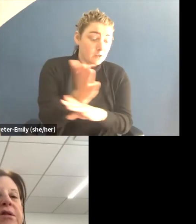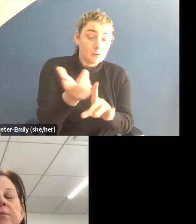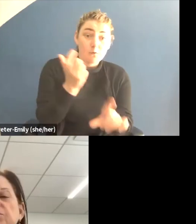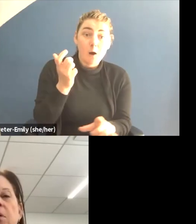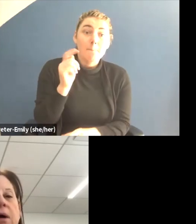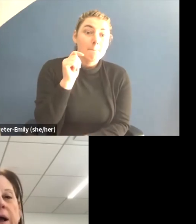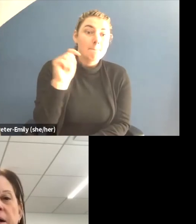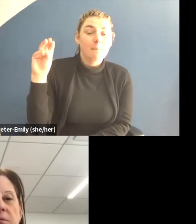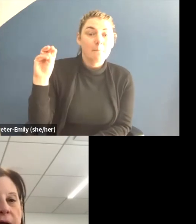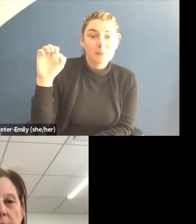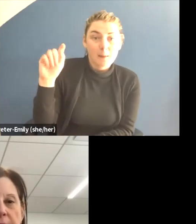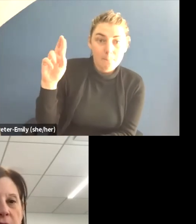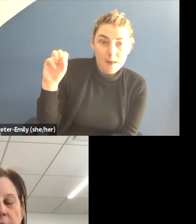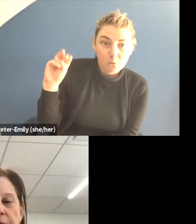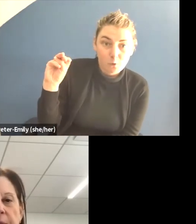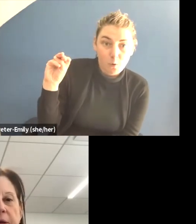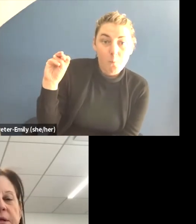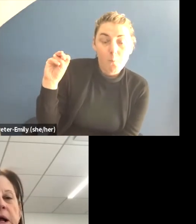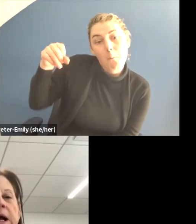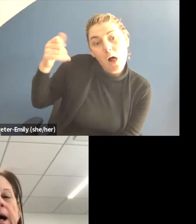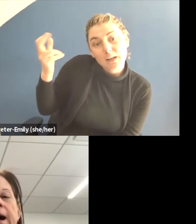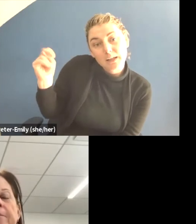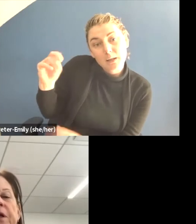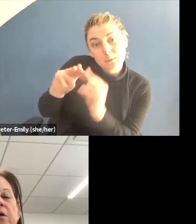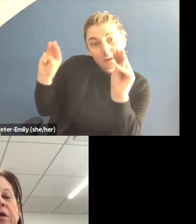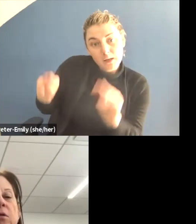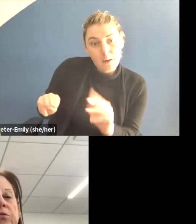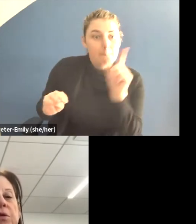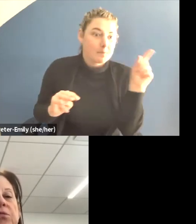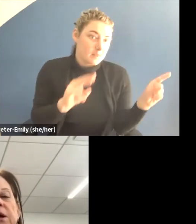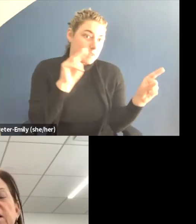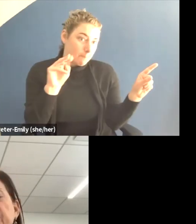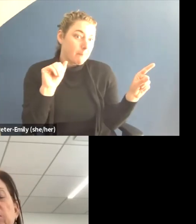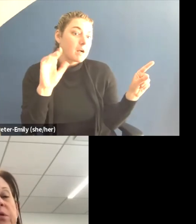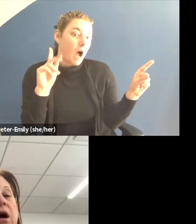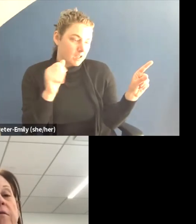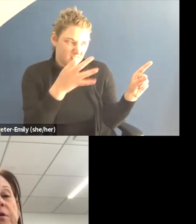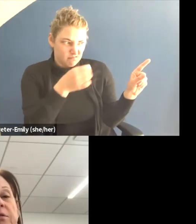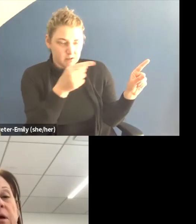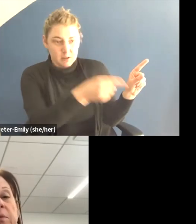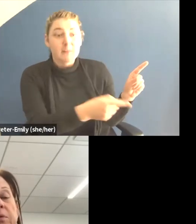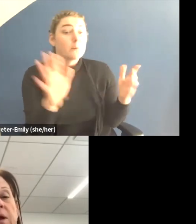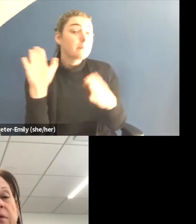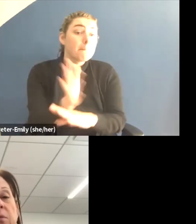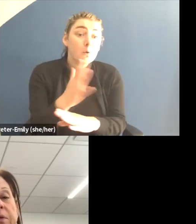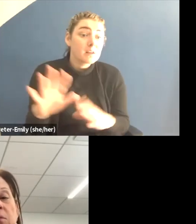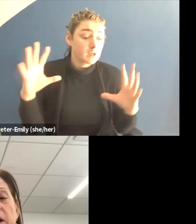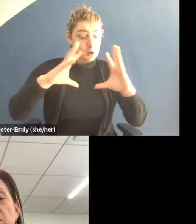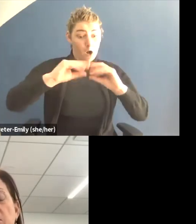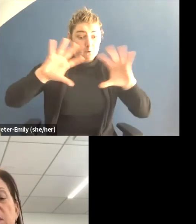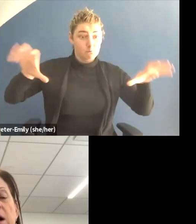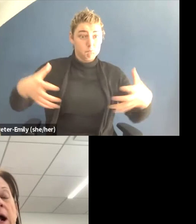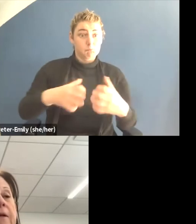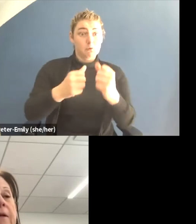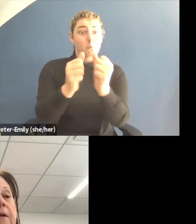Metropolitan Museum to Mocada, right around the corner from us. There was music. There was a conference that we put together with